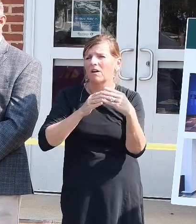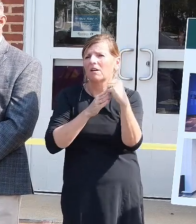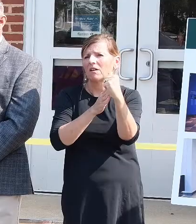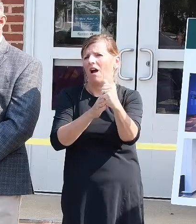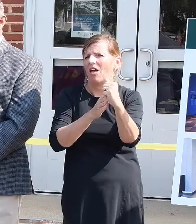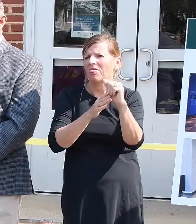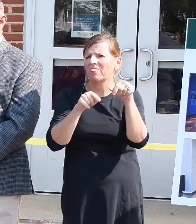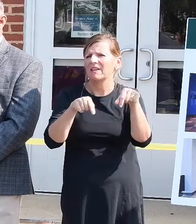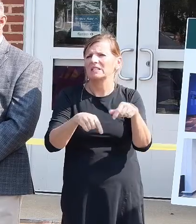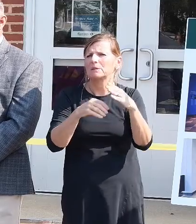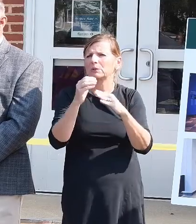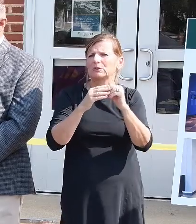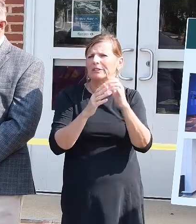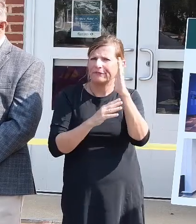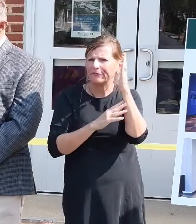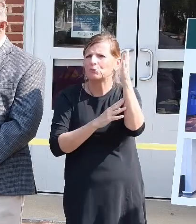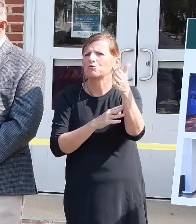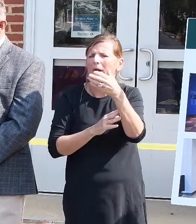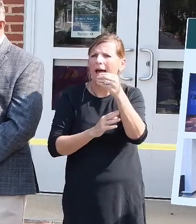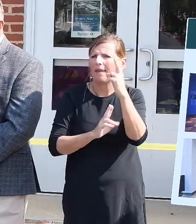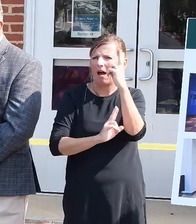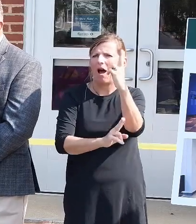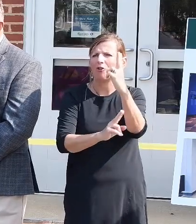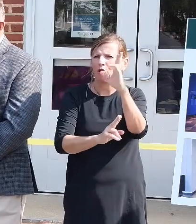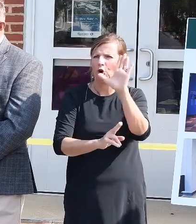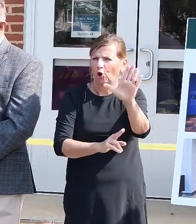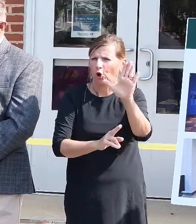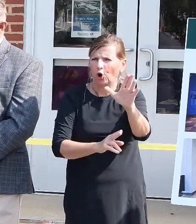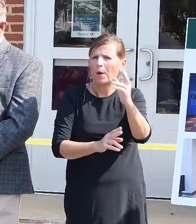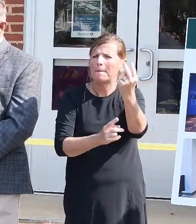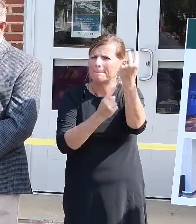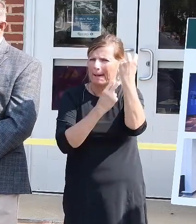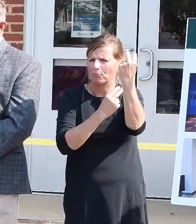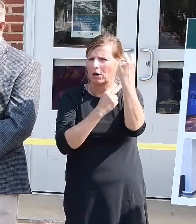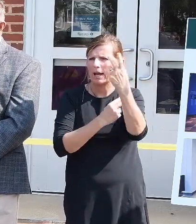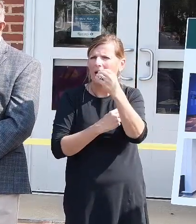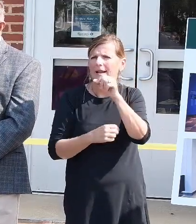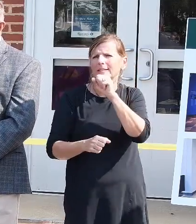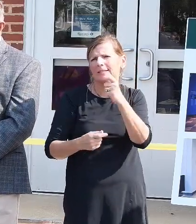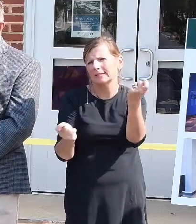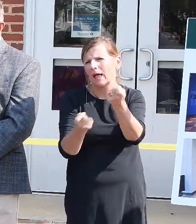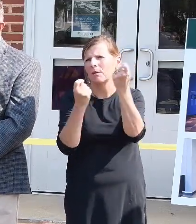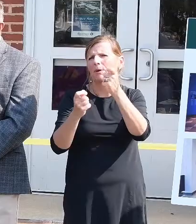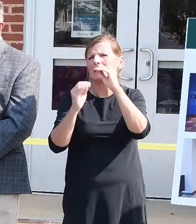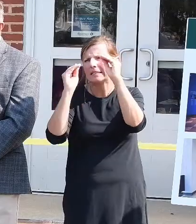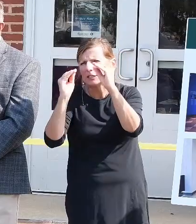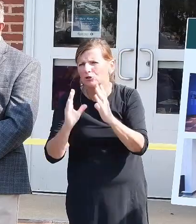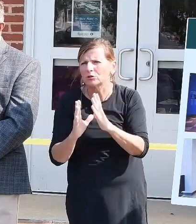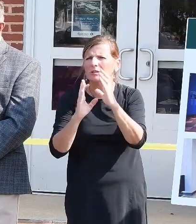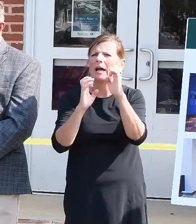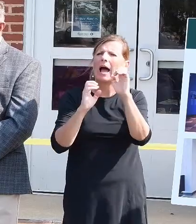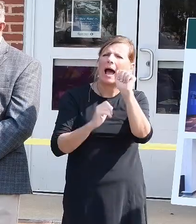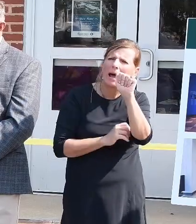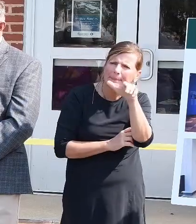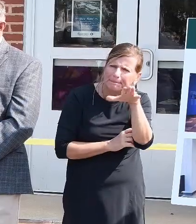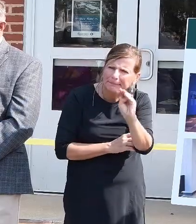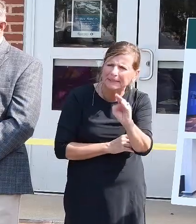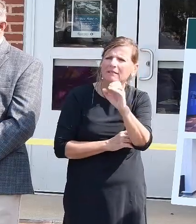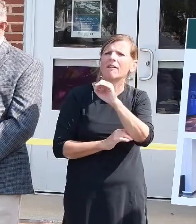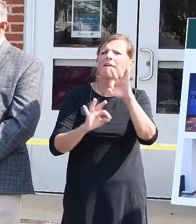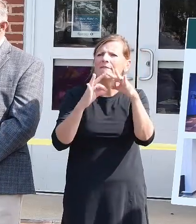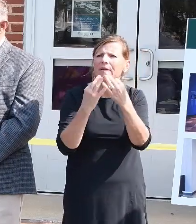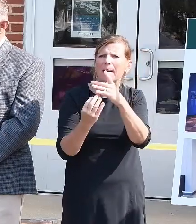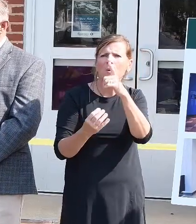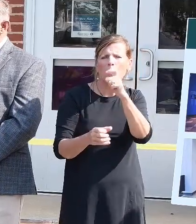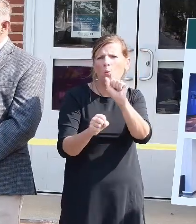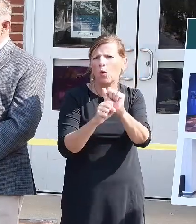building, honor the memory of Harriet Tubman, and to celebrate the dedicated teachers, administrators, families, and students who